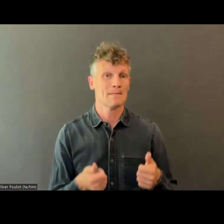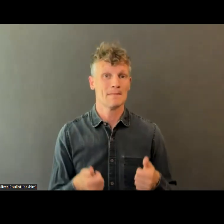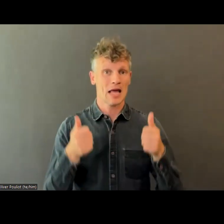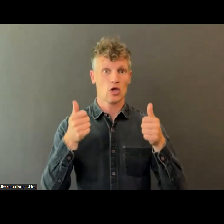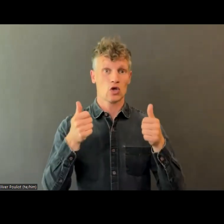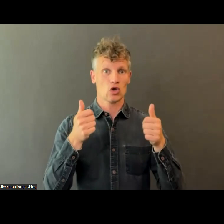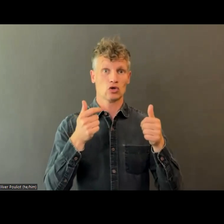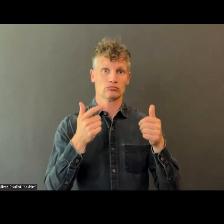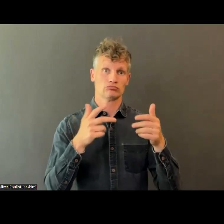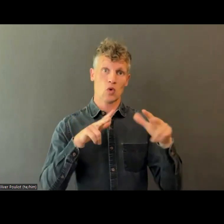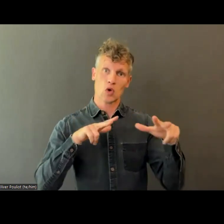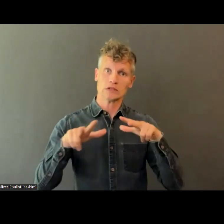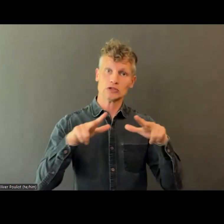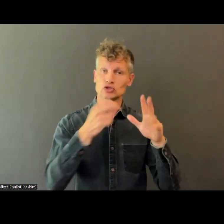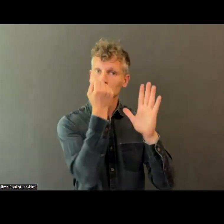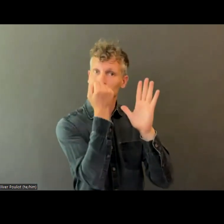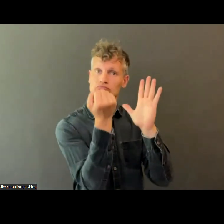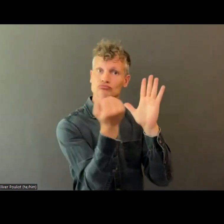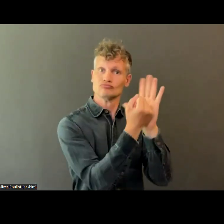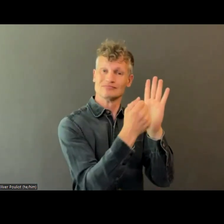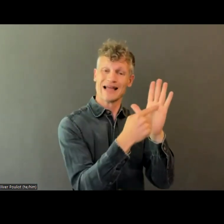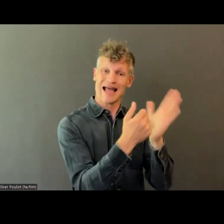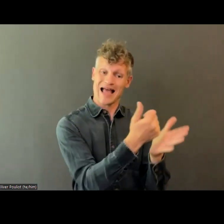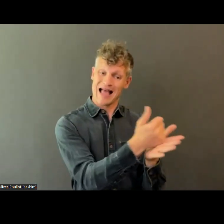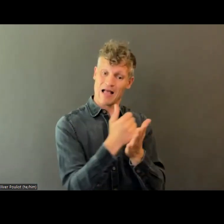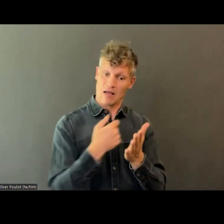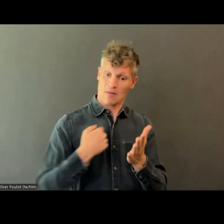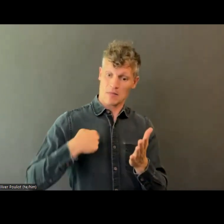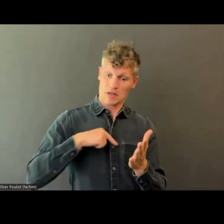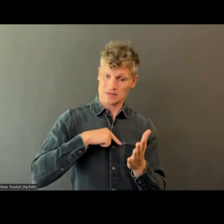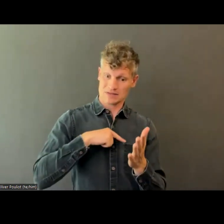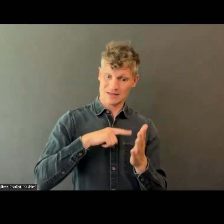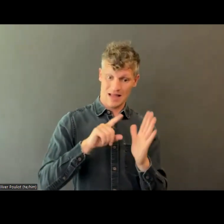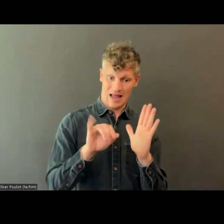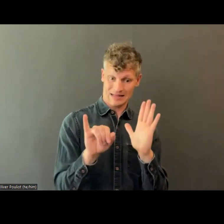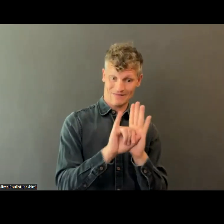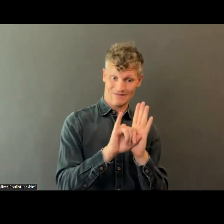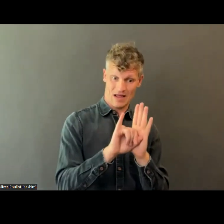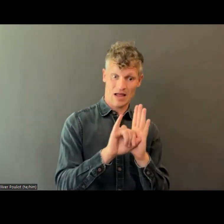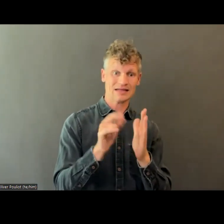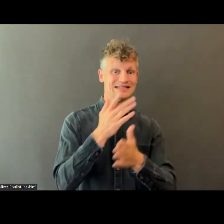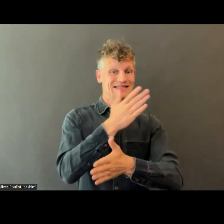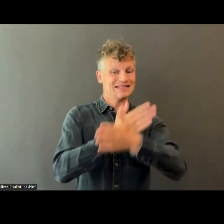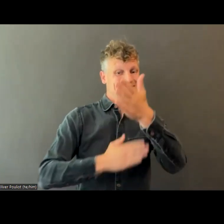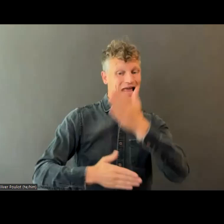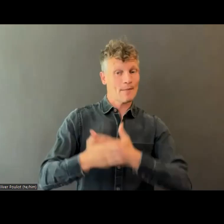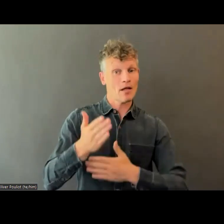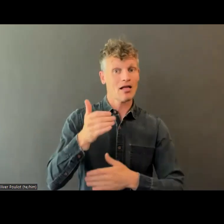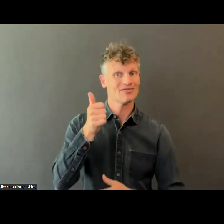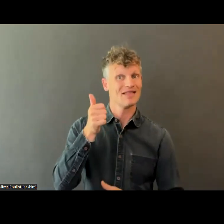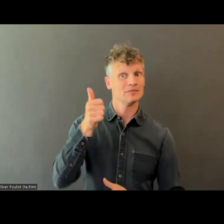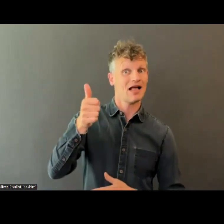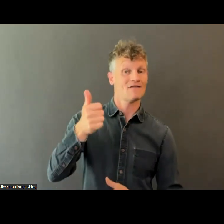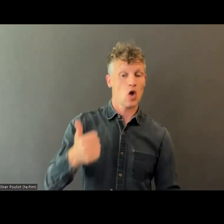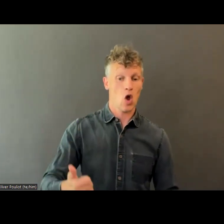fairly simple for people to understand, once we understand what that business requirement is and make sure that we challenge that so